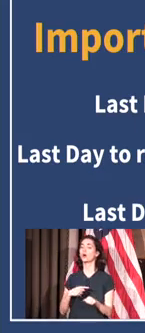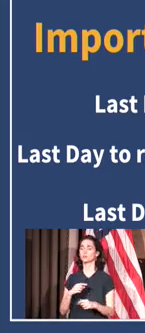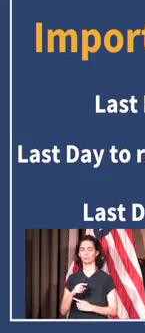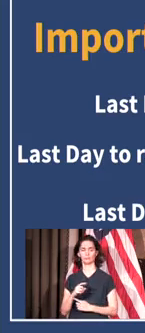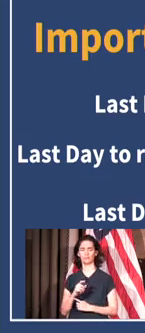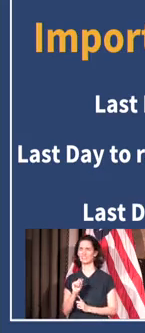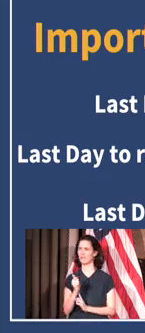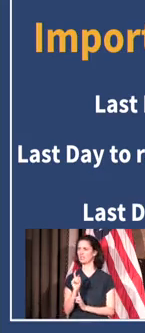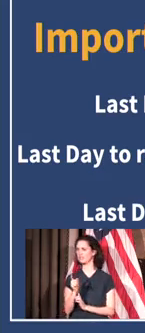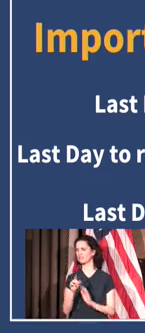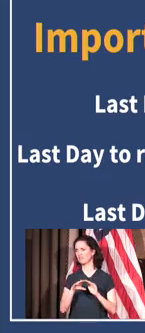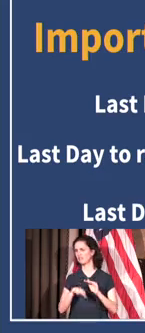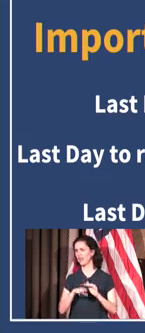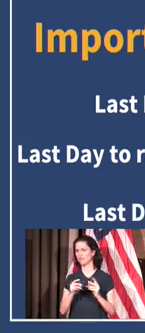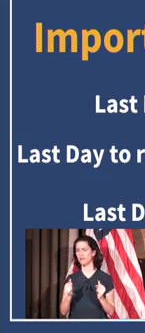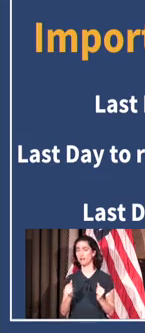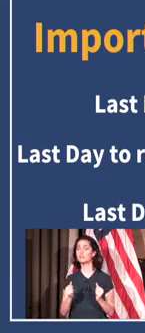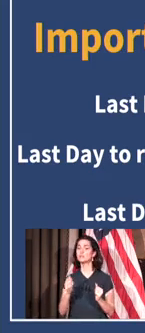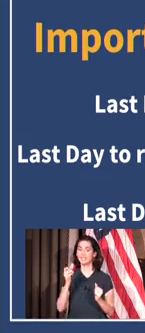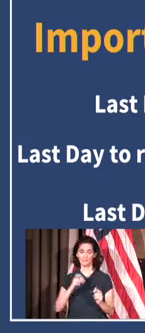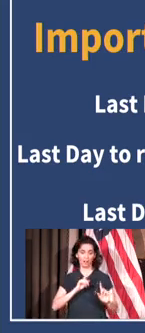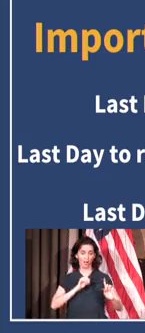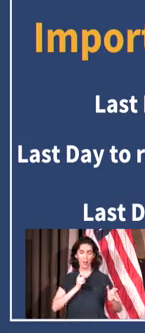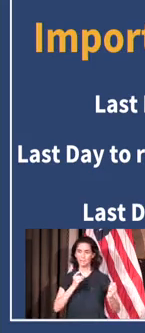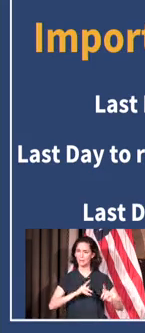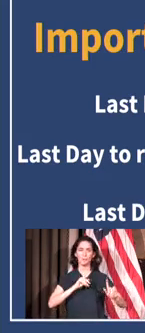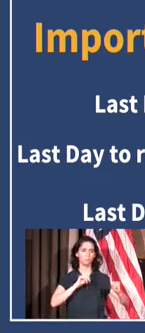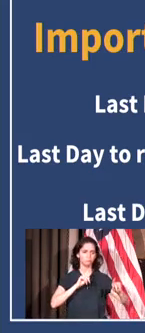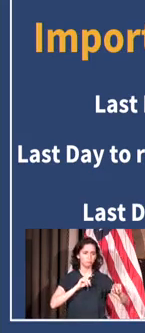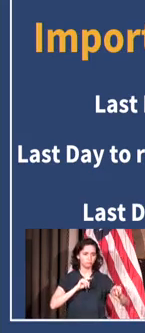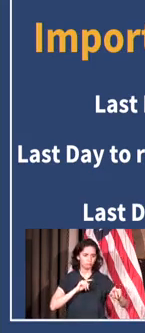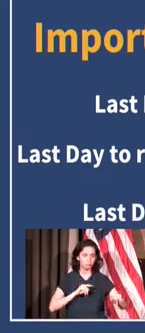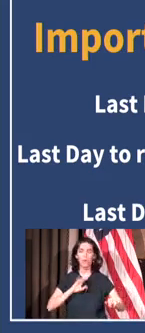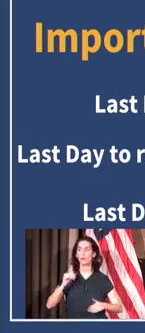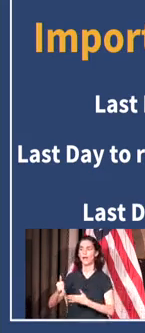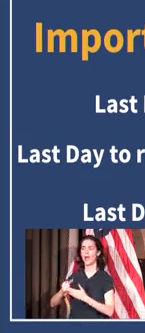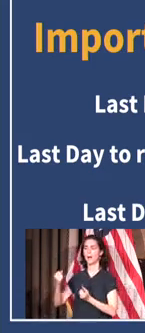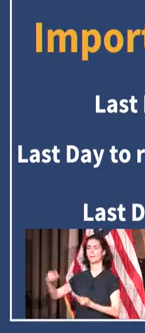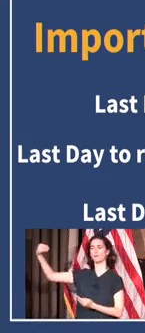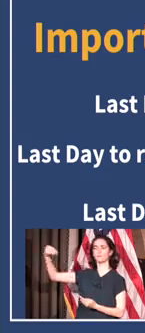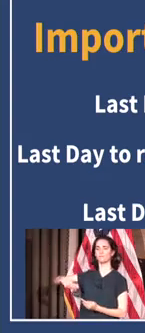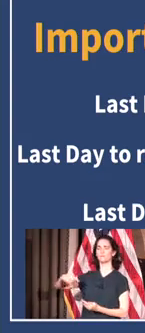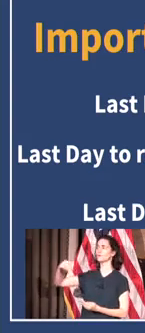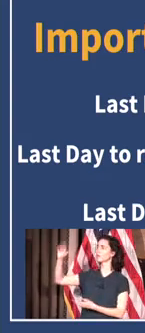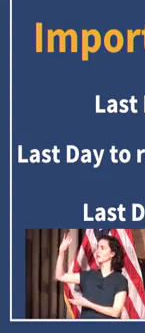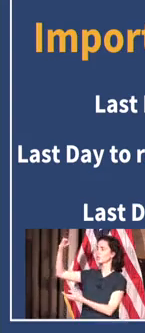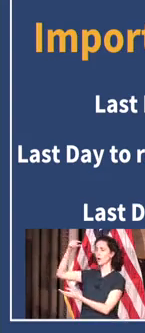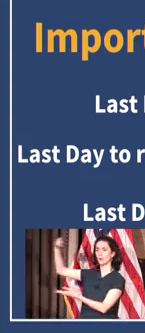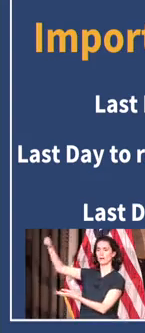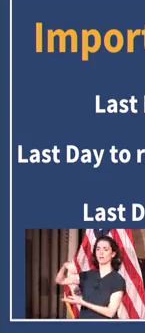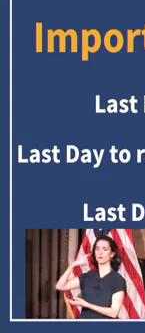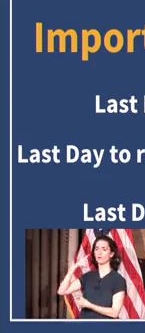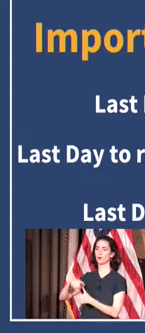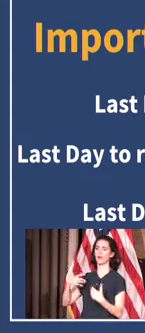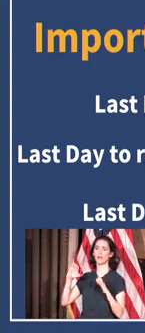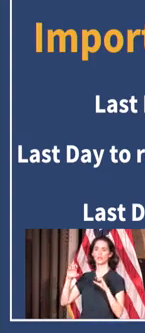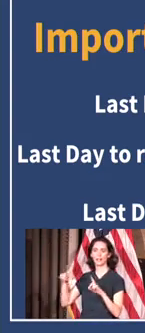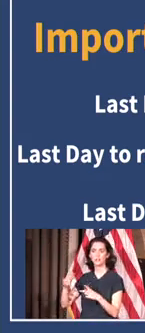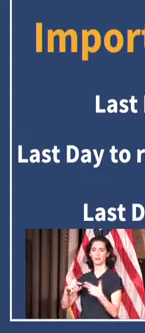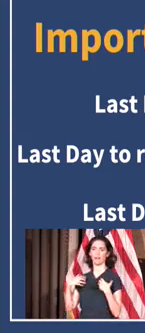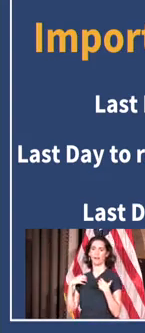funding over the next 10 years for things like education, healthcare, transportation. It will inform the decisions that